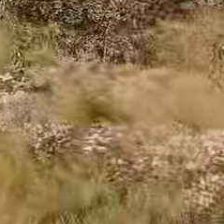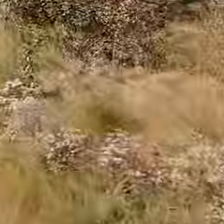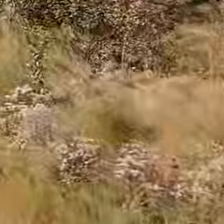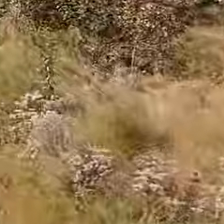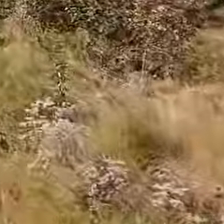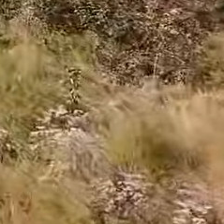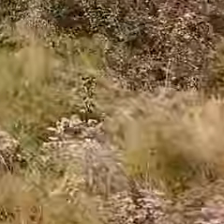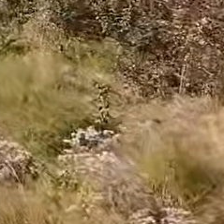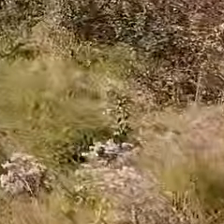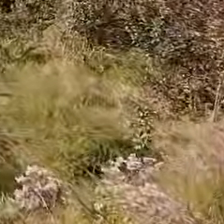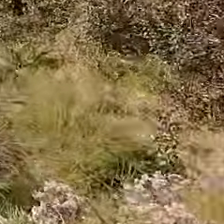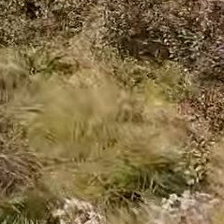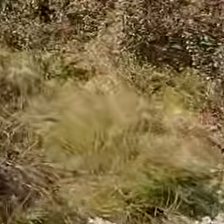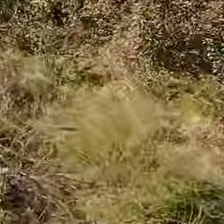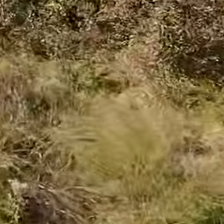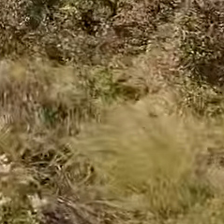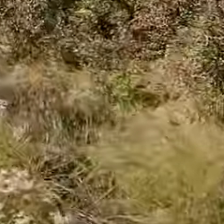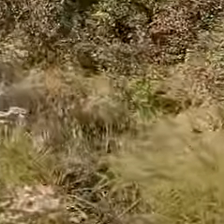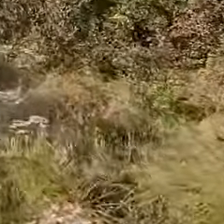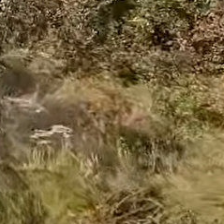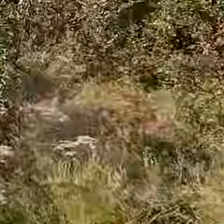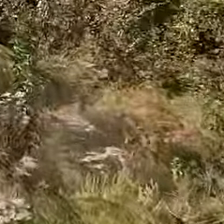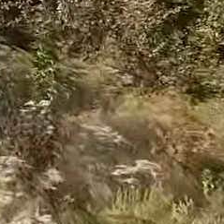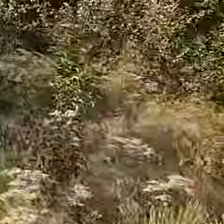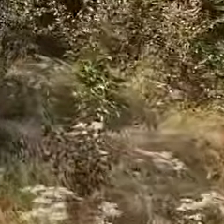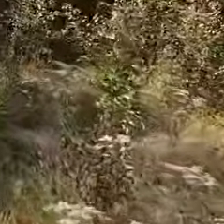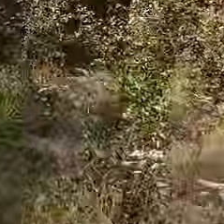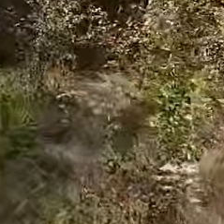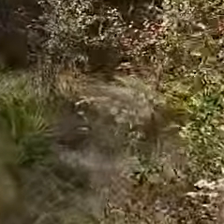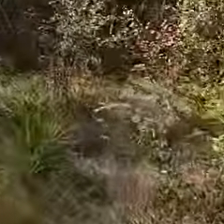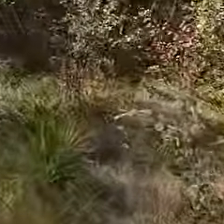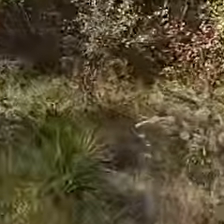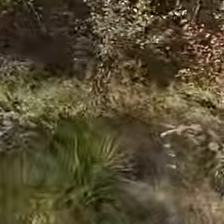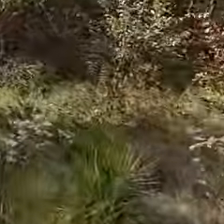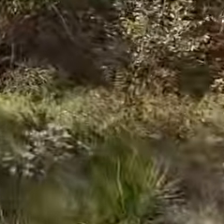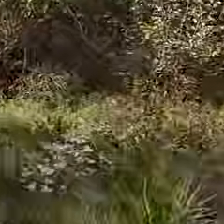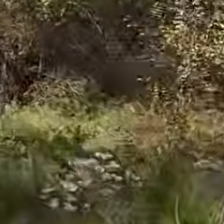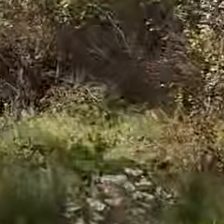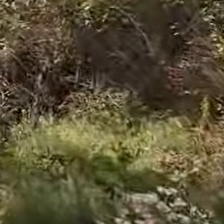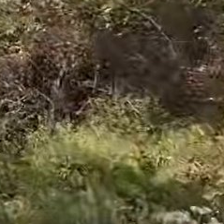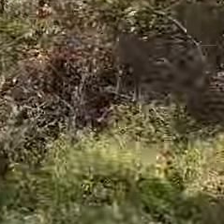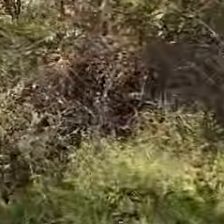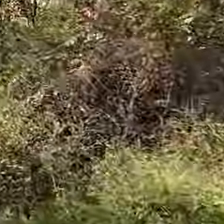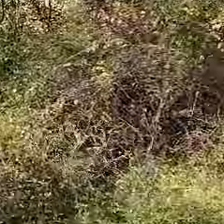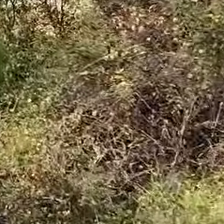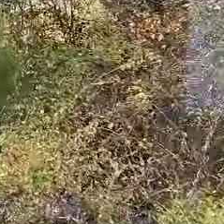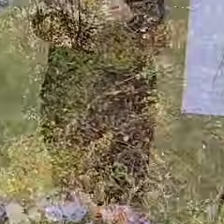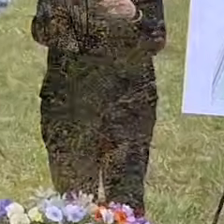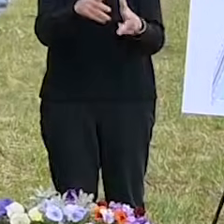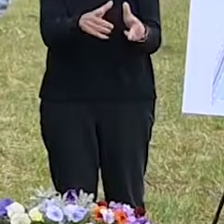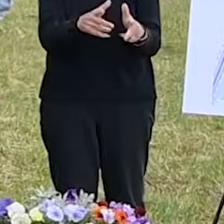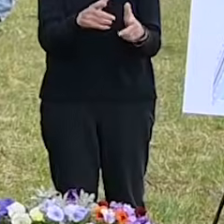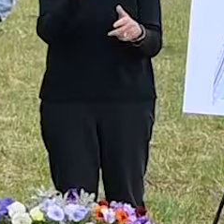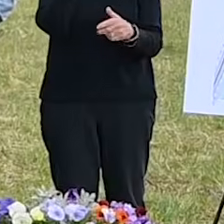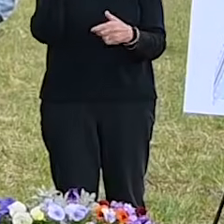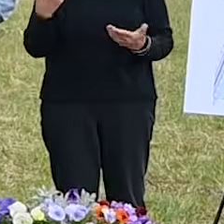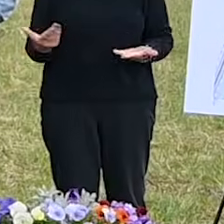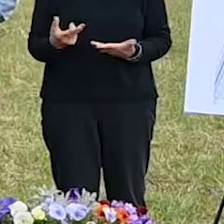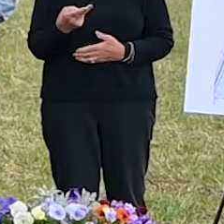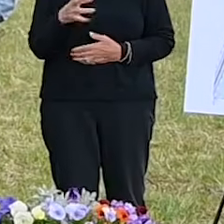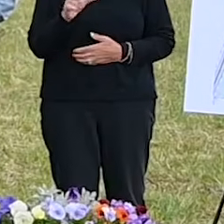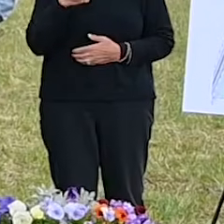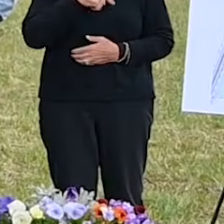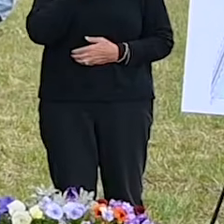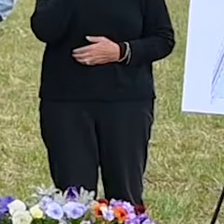families grow, and where community takes root in the most meaningful way, because in Howard County, we don't just